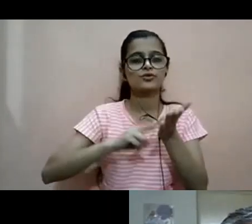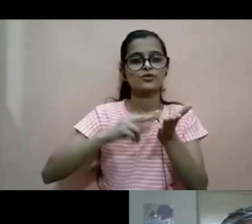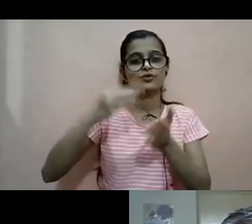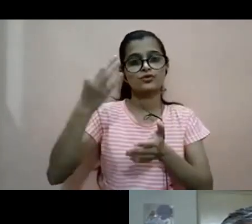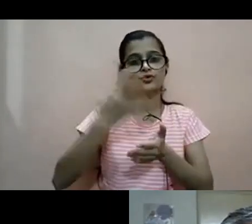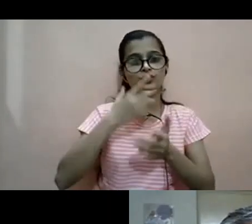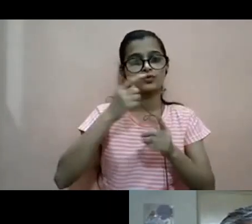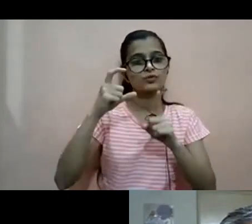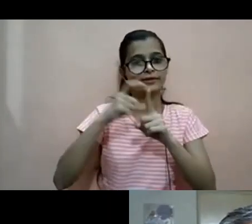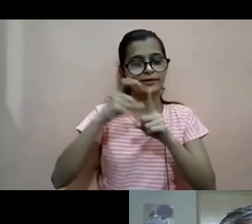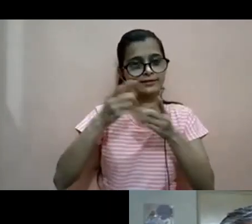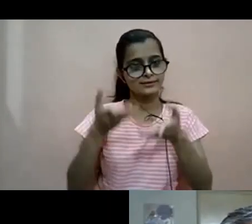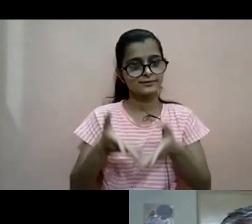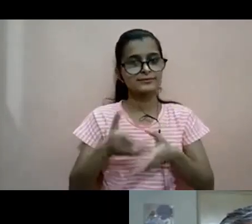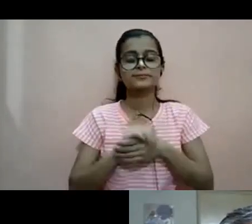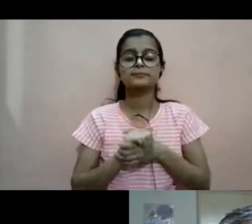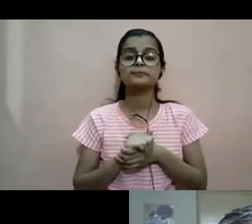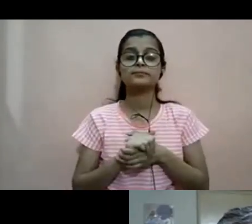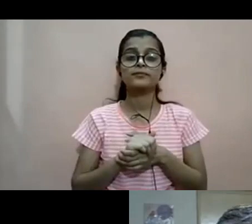and his work